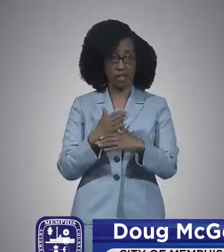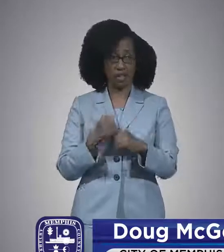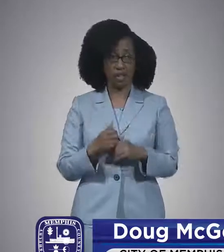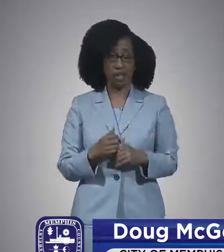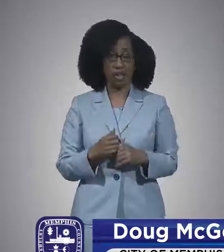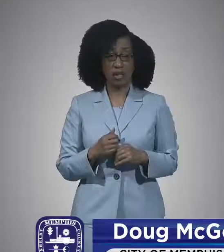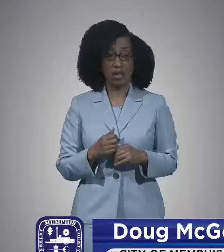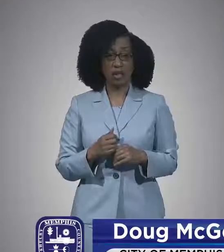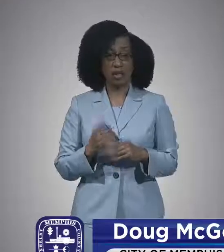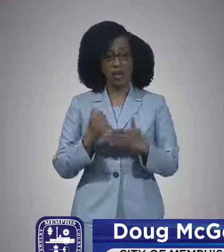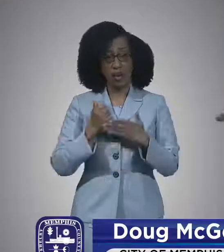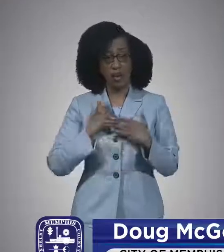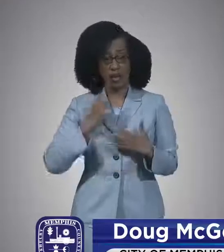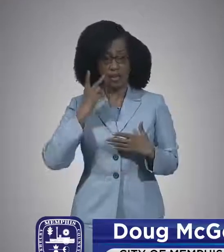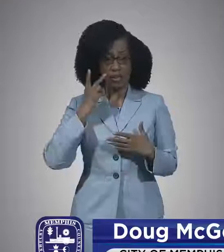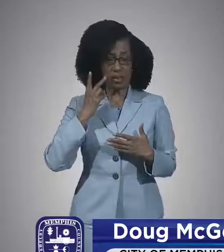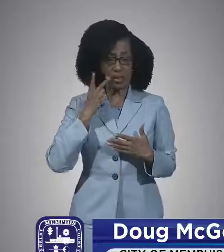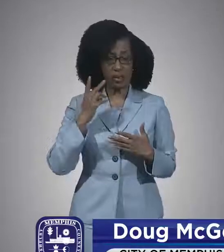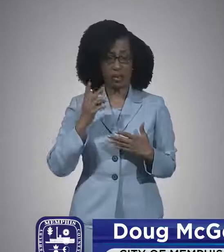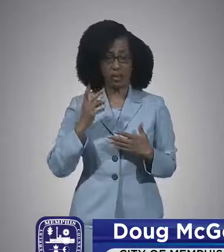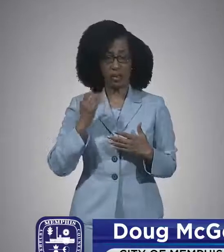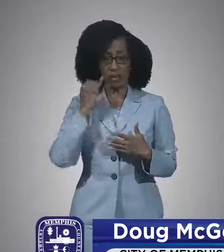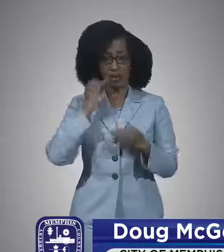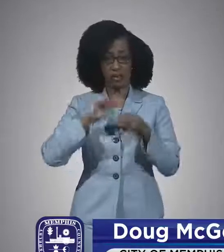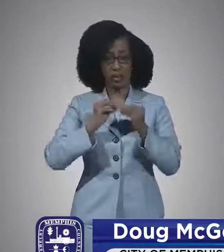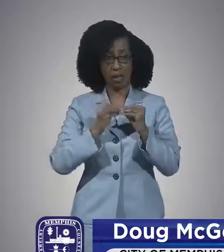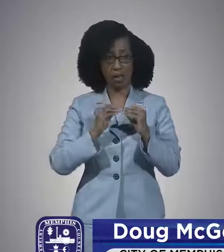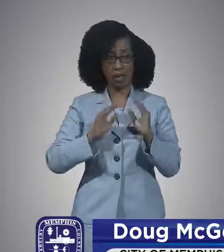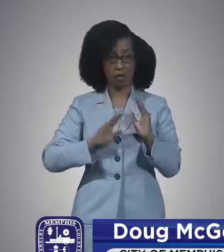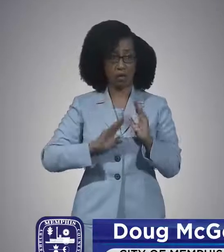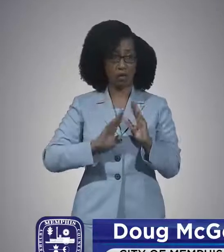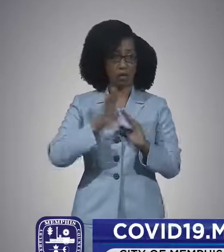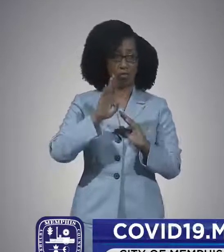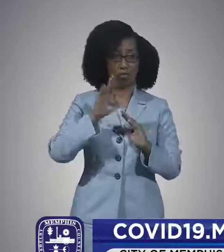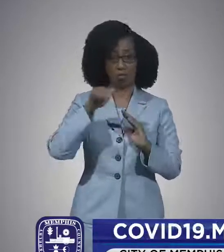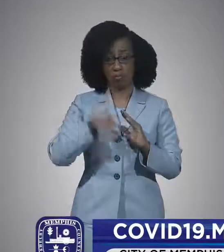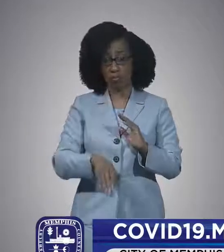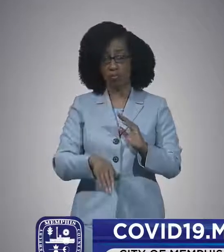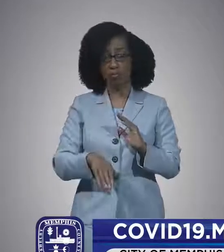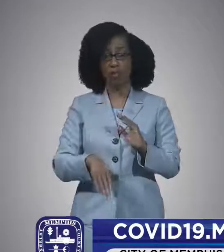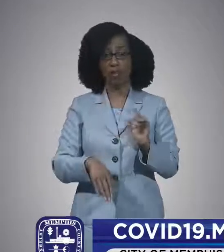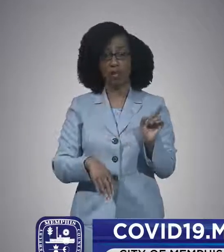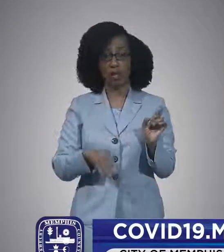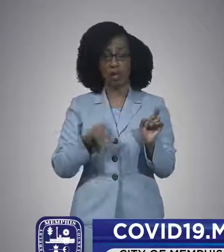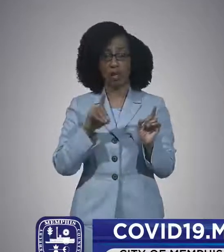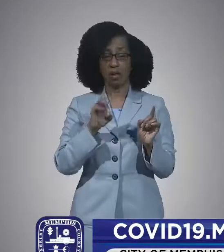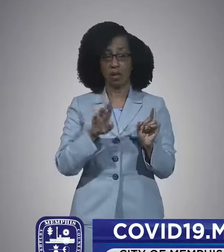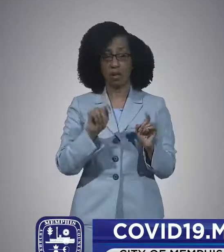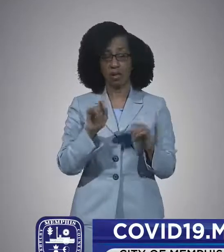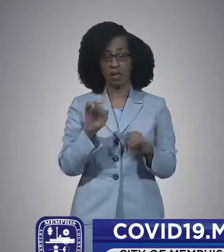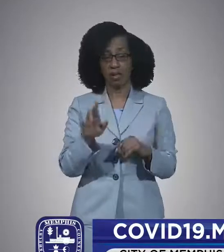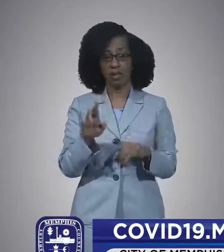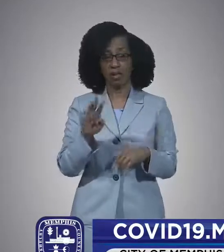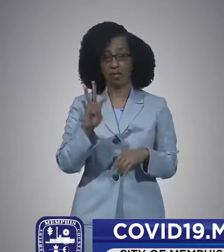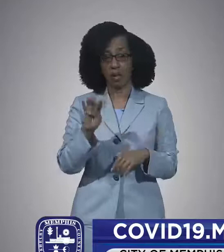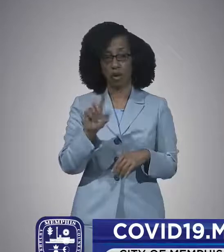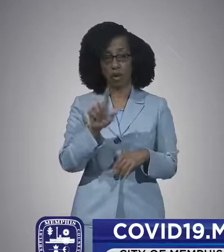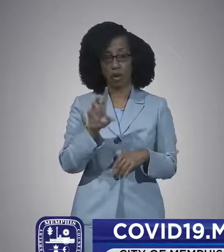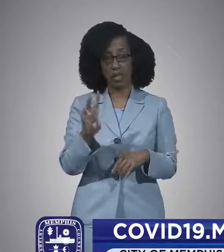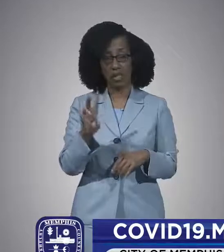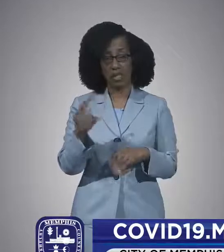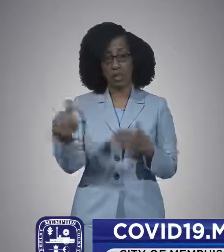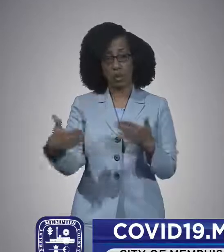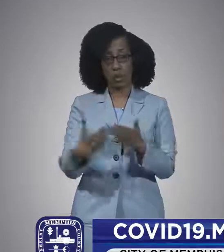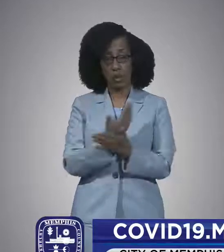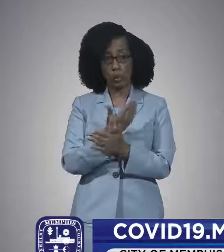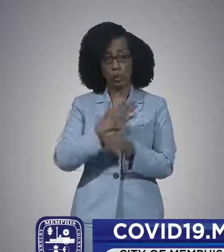of an indicator, because it normalizes the highs and lows. You heard Dr. Taylor talk about we had 426 newly reported cases